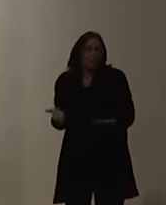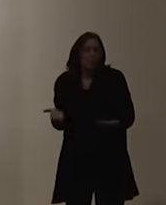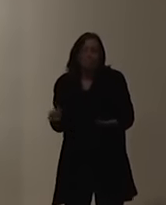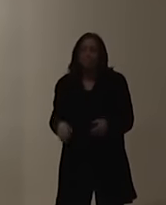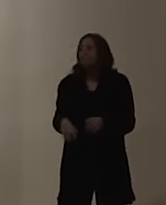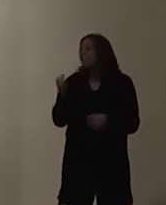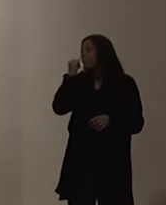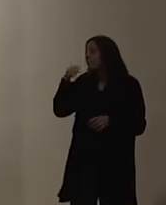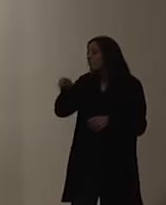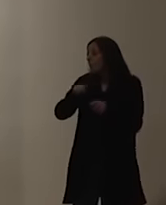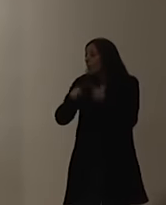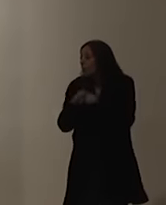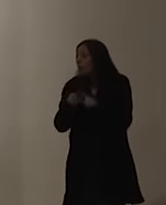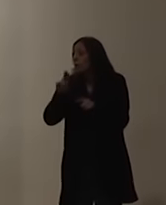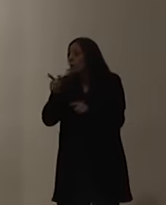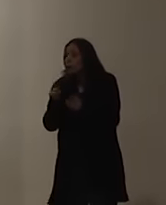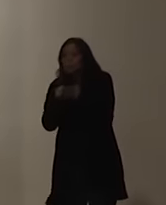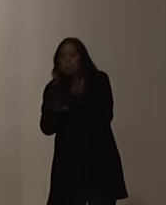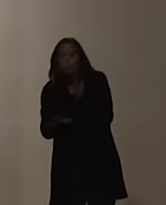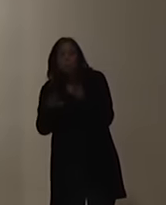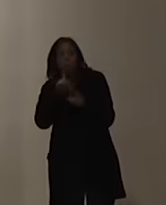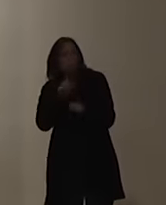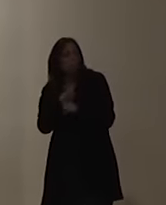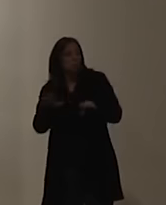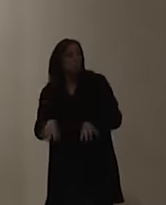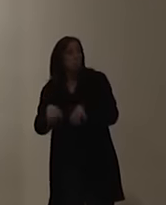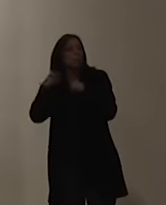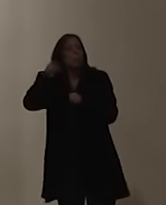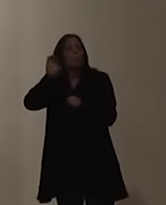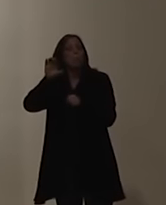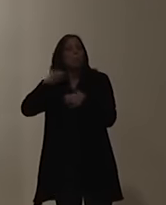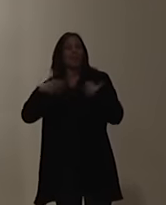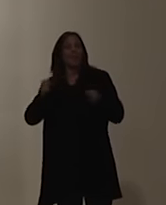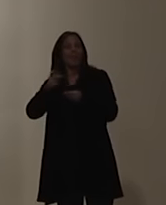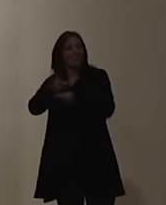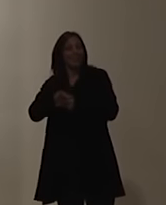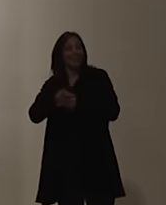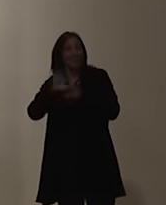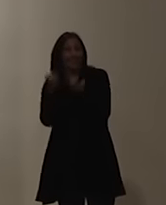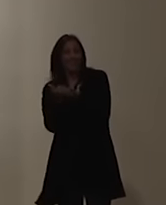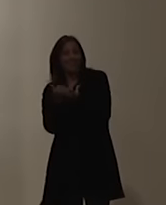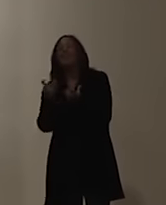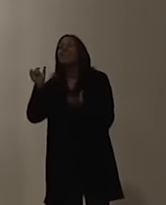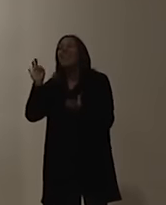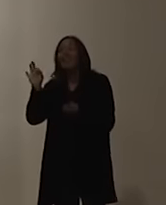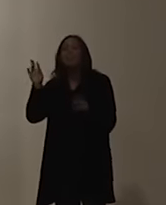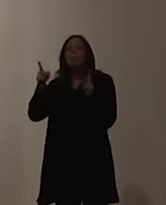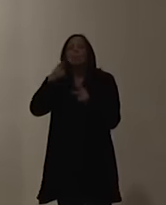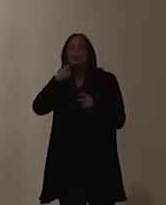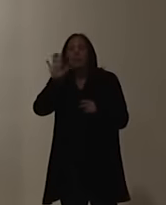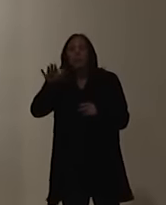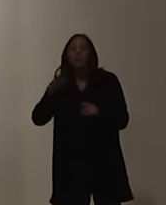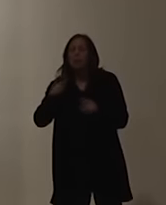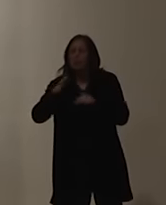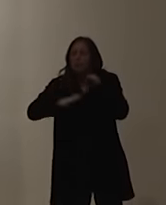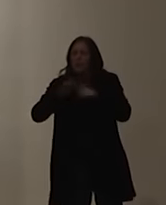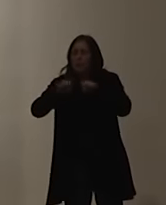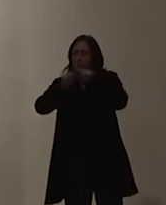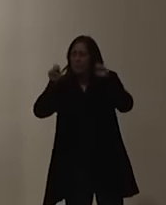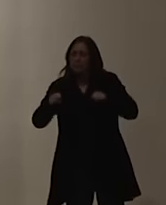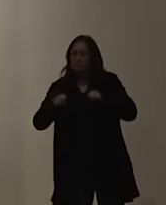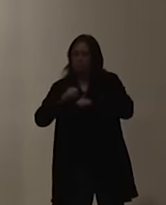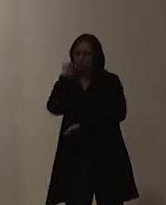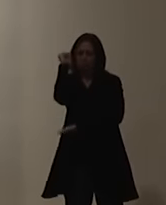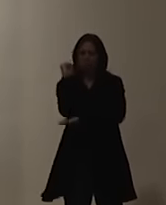taking classes in global health, talk about health system strengthening, don't get too bored. Because even though it's boring to talk about, that's